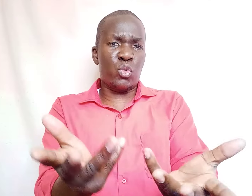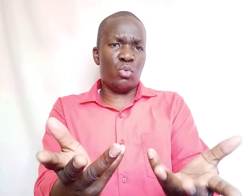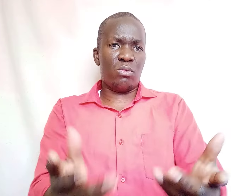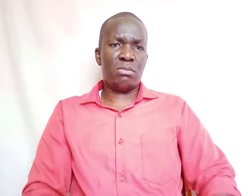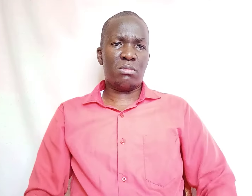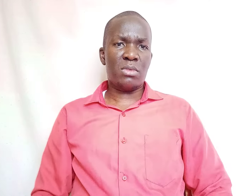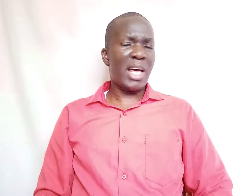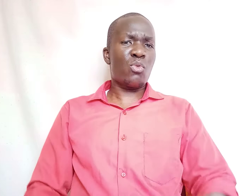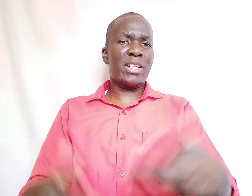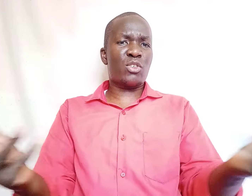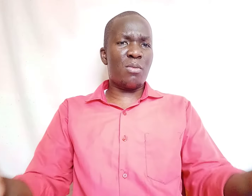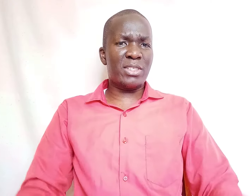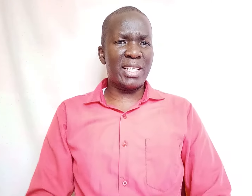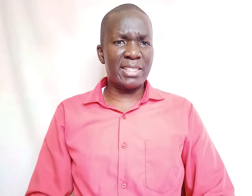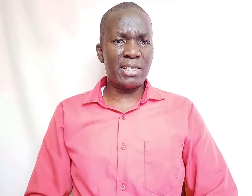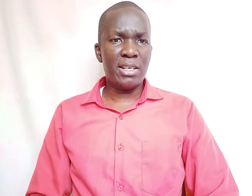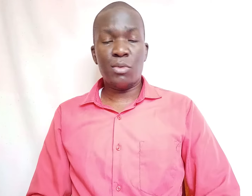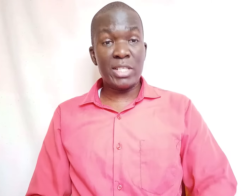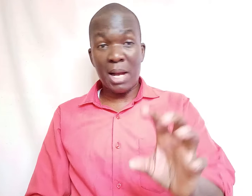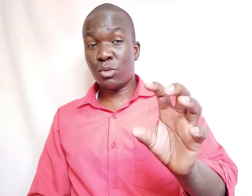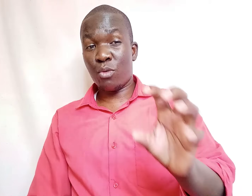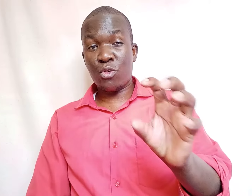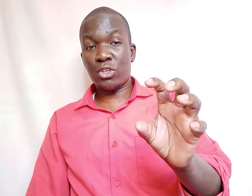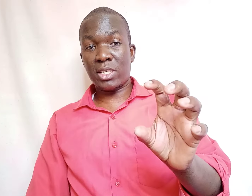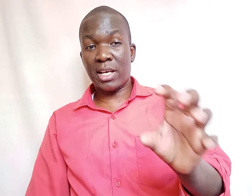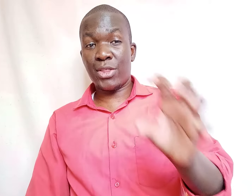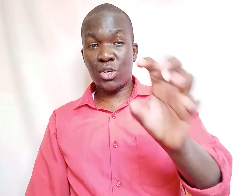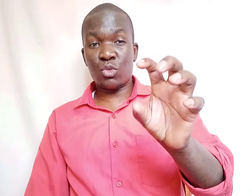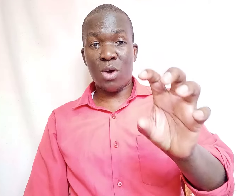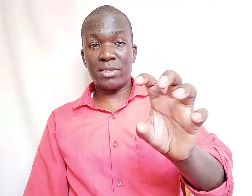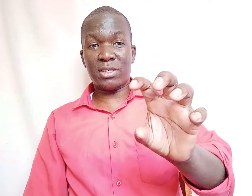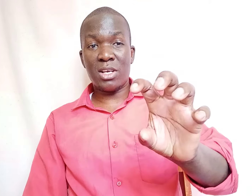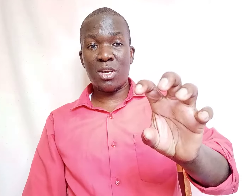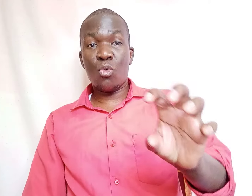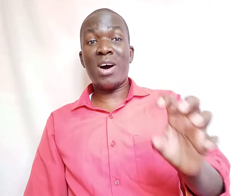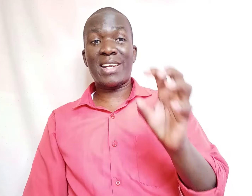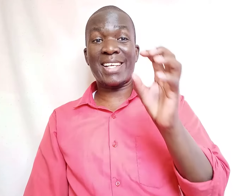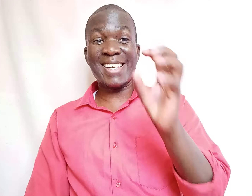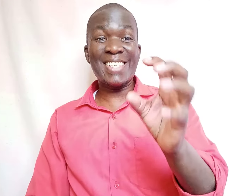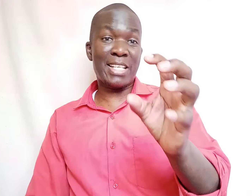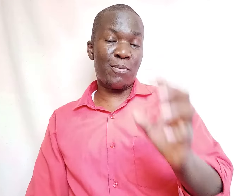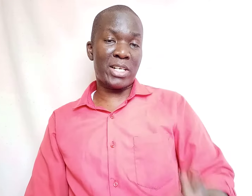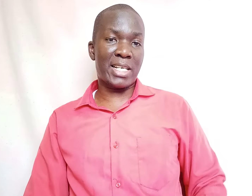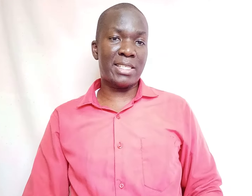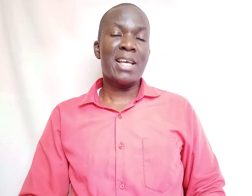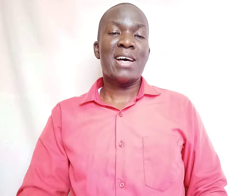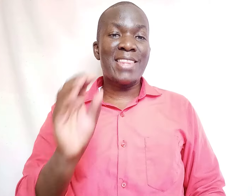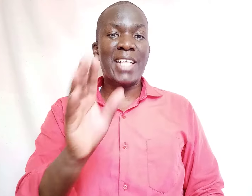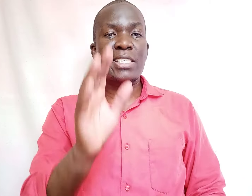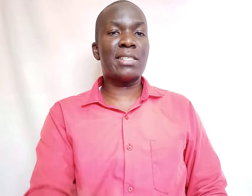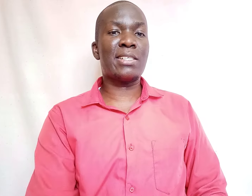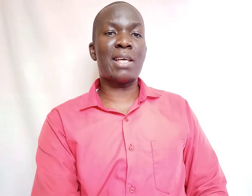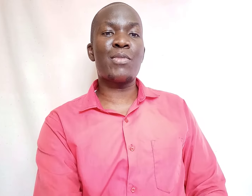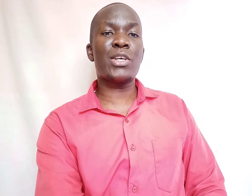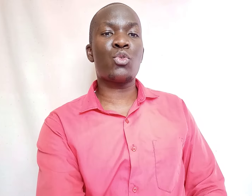to. That one is common sense. When it comes to, of course, those ones who are real interpreters, that's something to